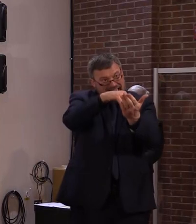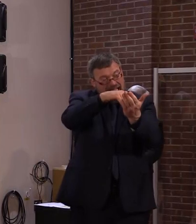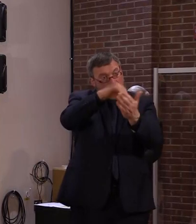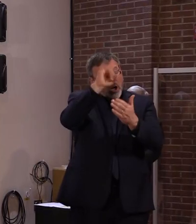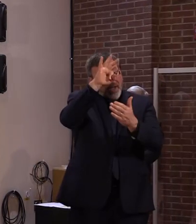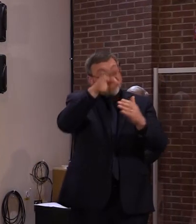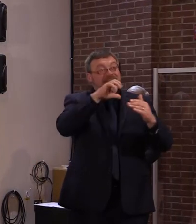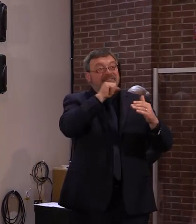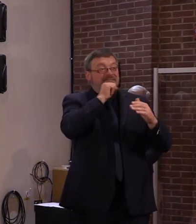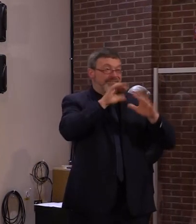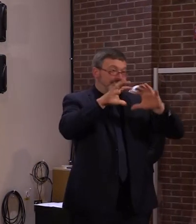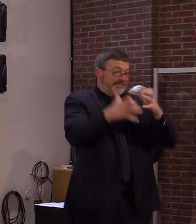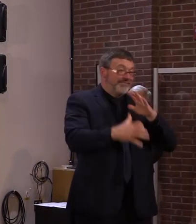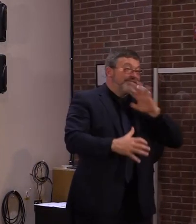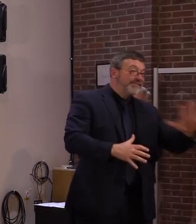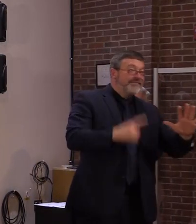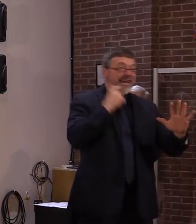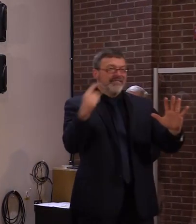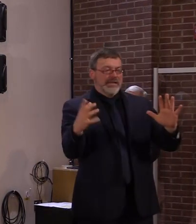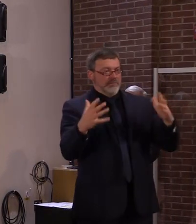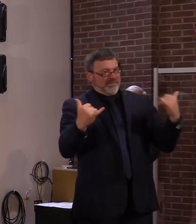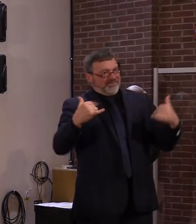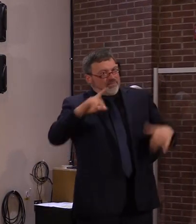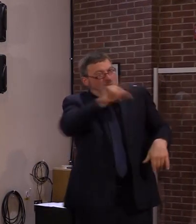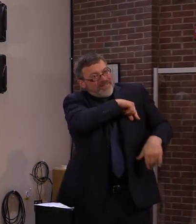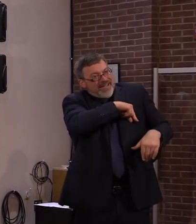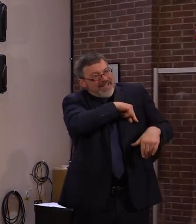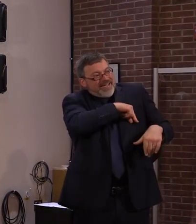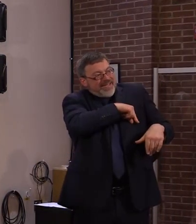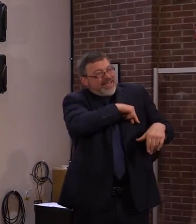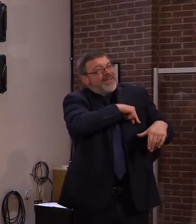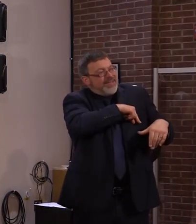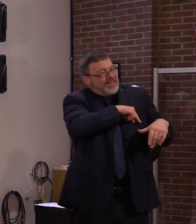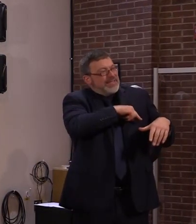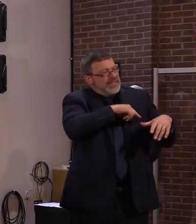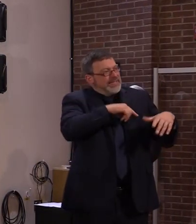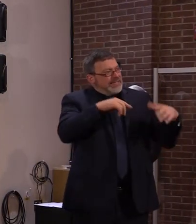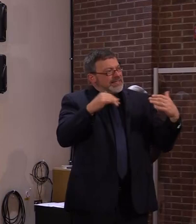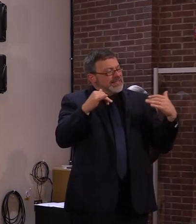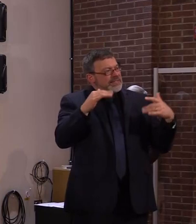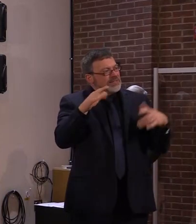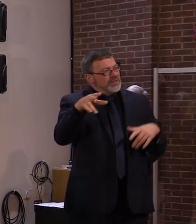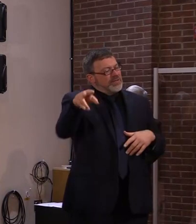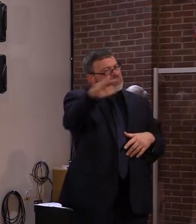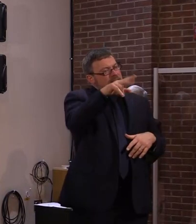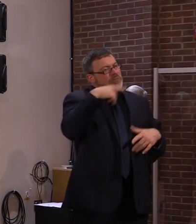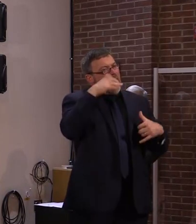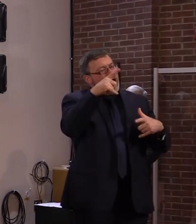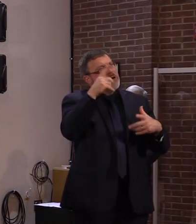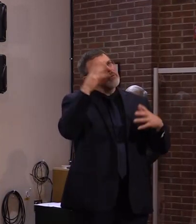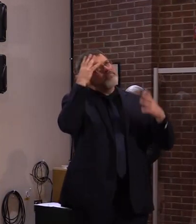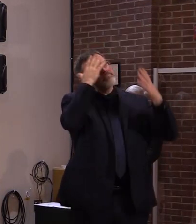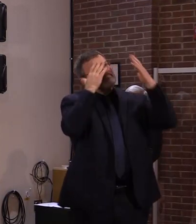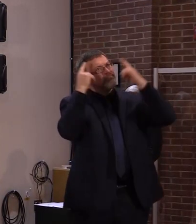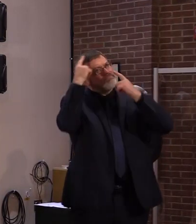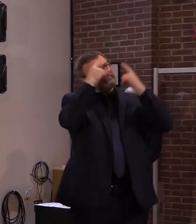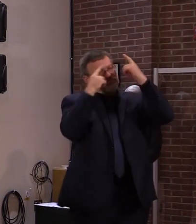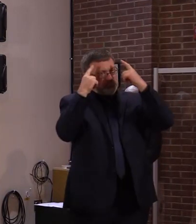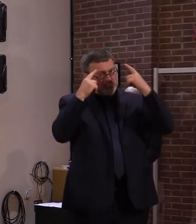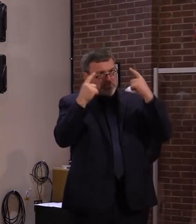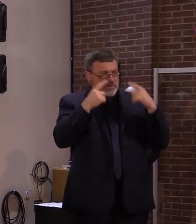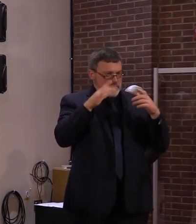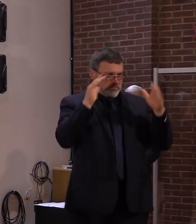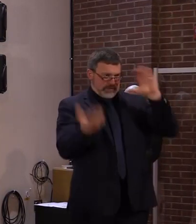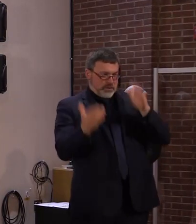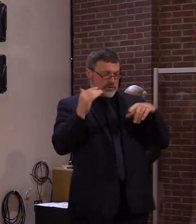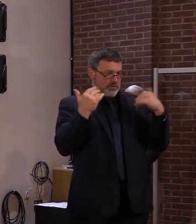to see Vermont looking so different from how we once did during the pandemic. But even after all this time, the virus is not something